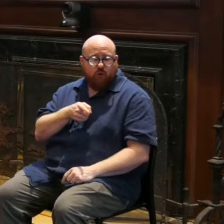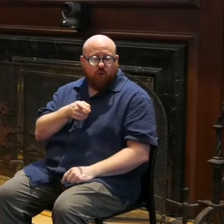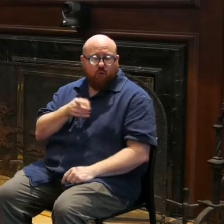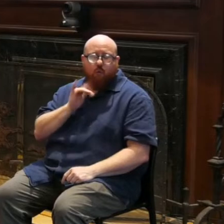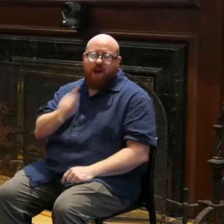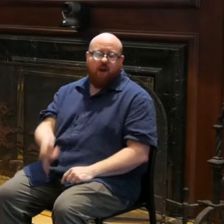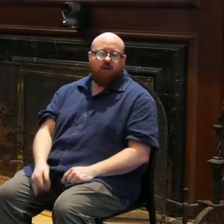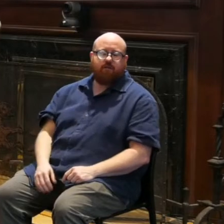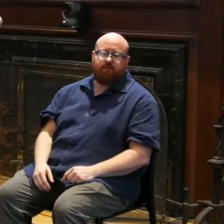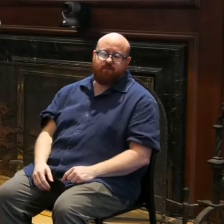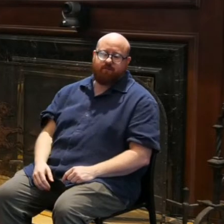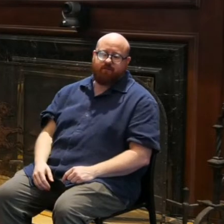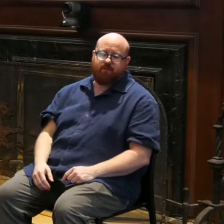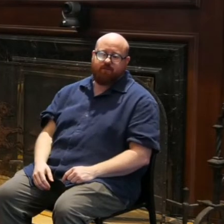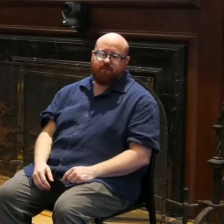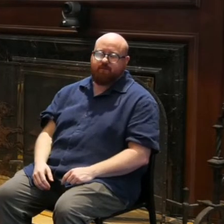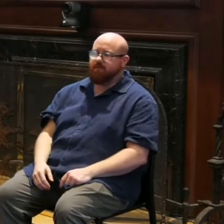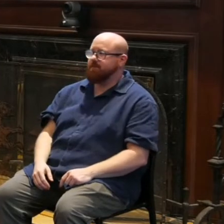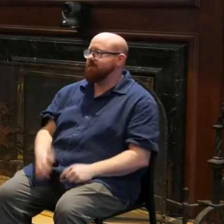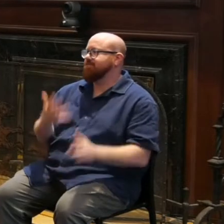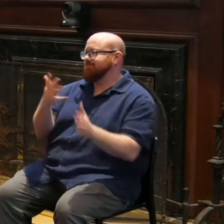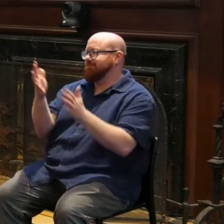not?"